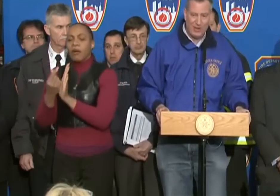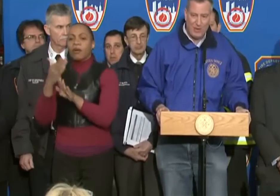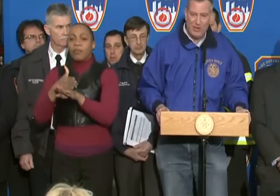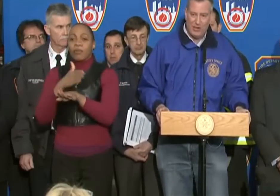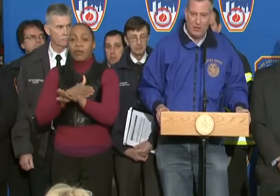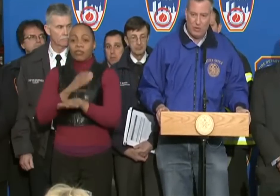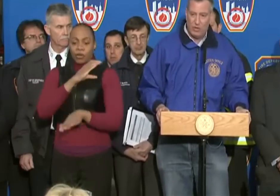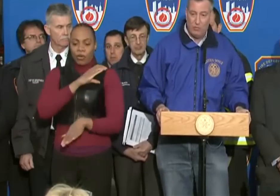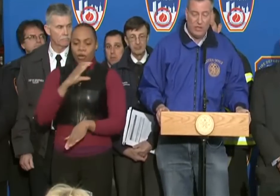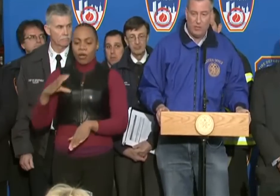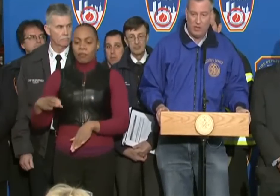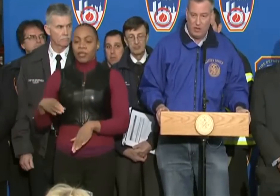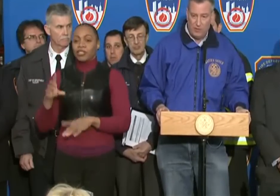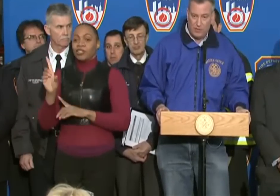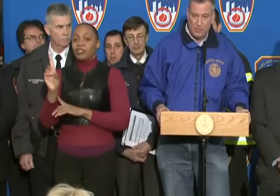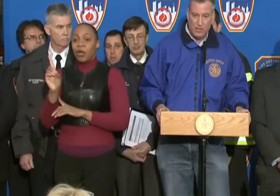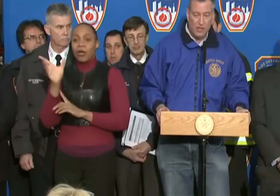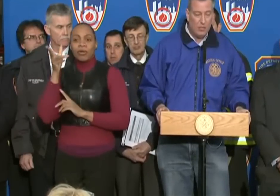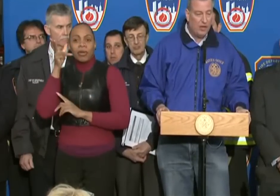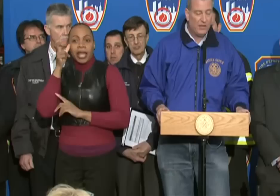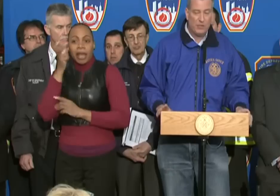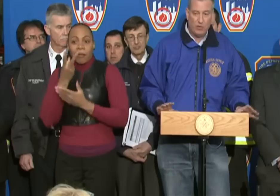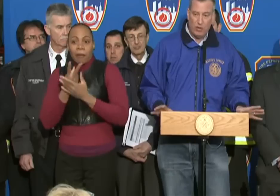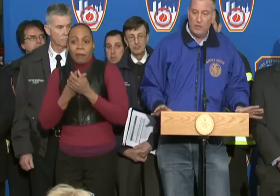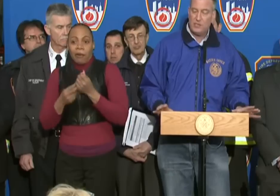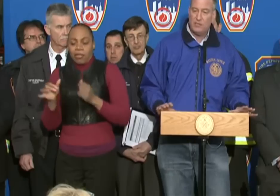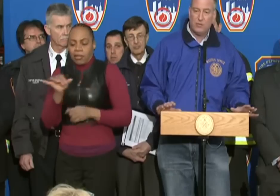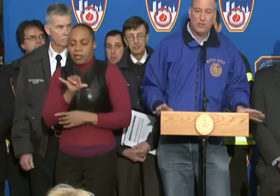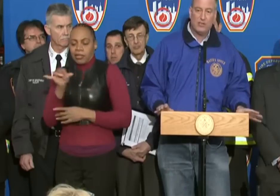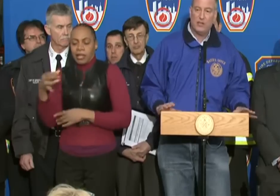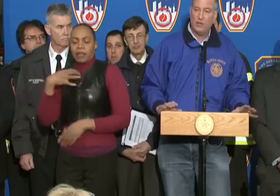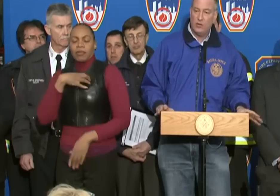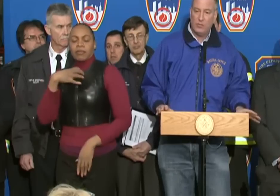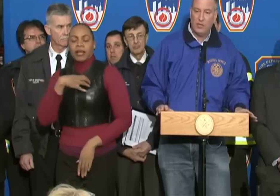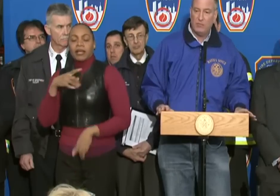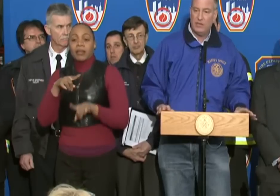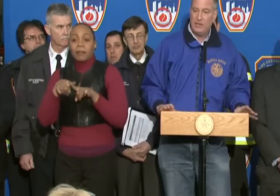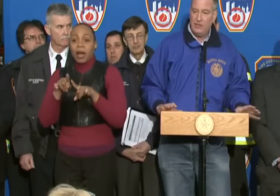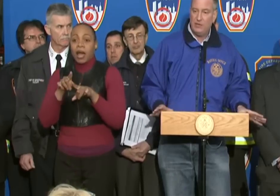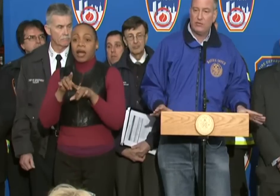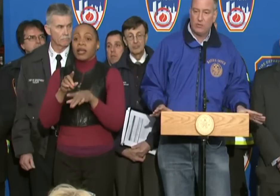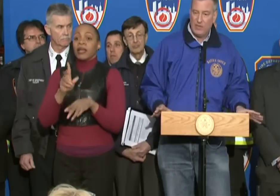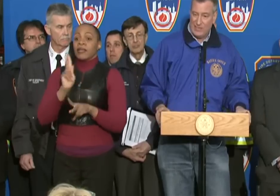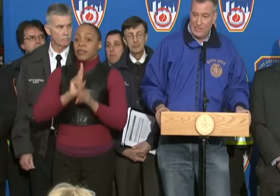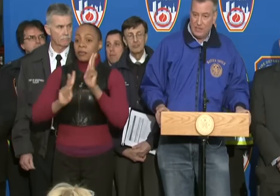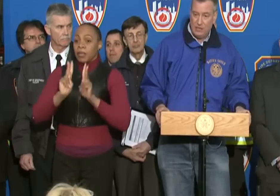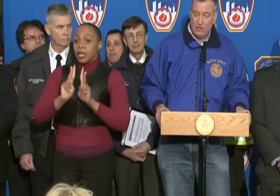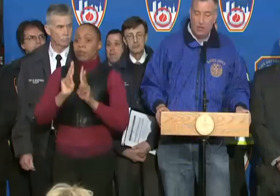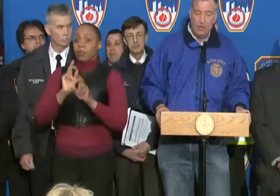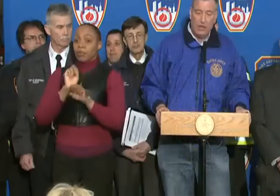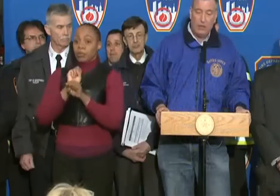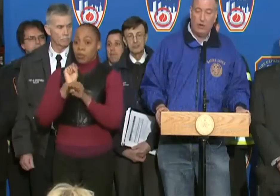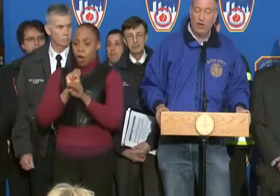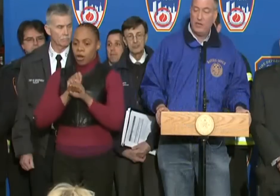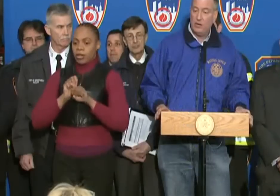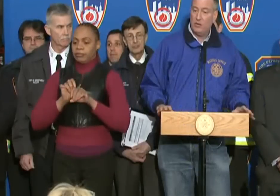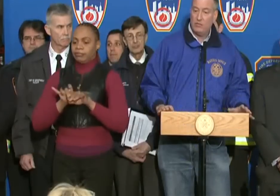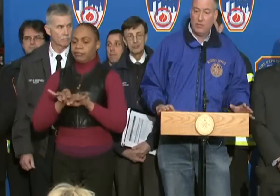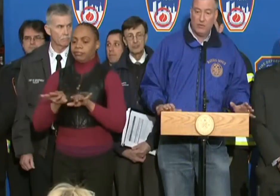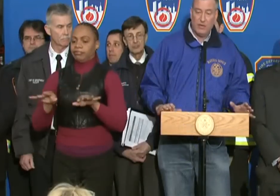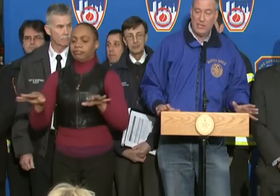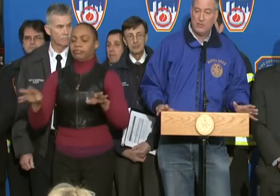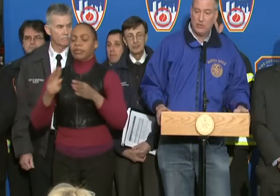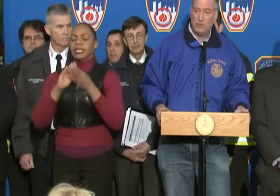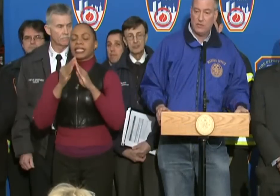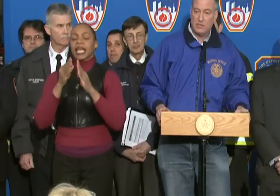is hearing what I'm hearing, and we're going to redouble our efforts. But the deployments of personnel and equipment have been even throughout the city, and what I'm hearing